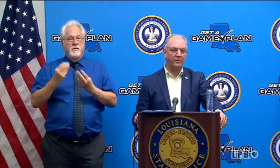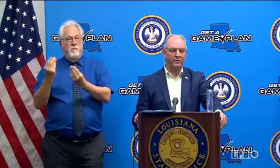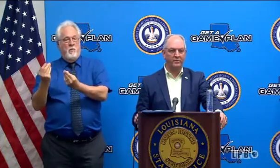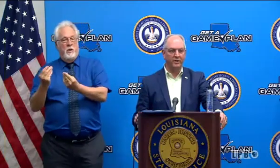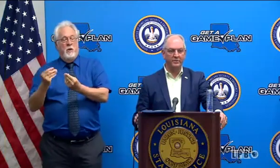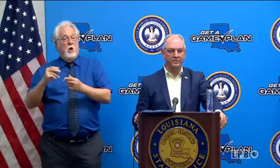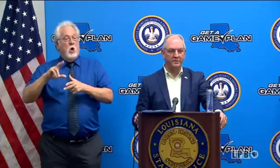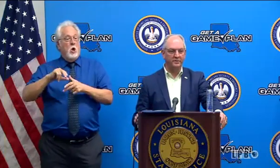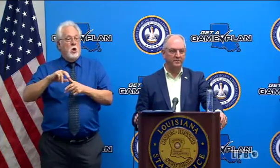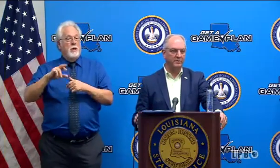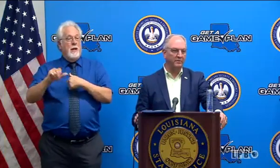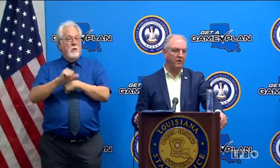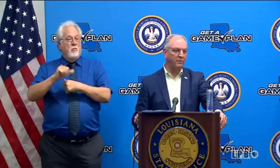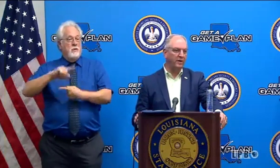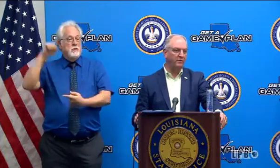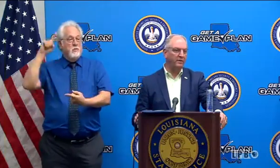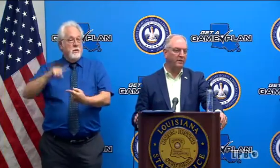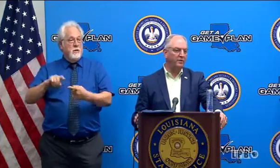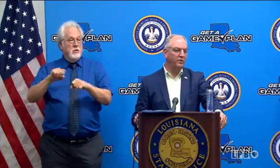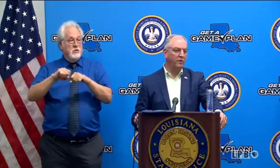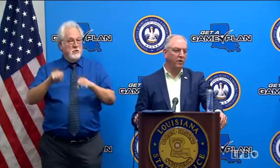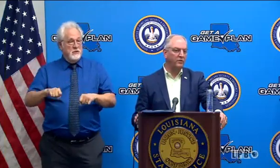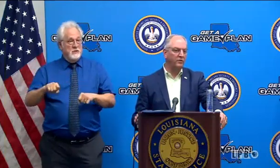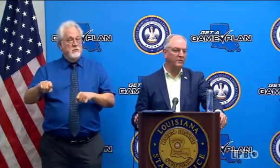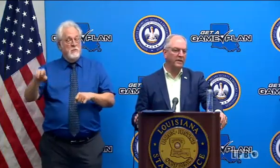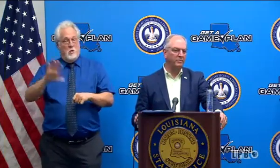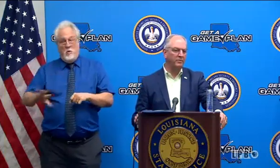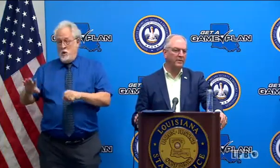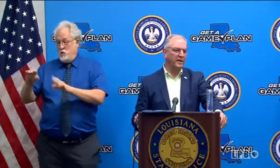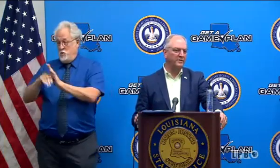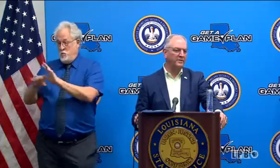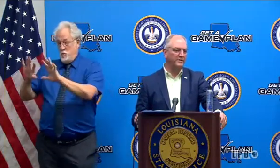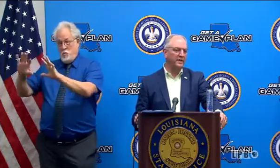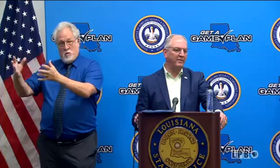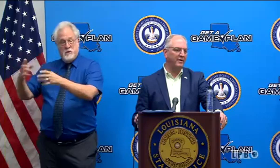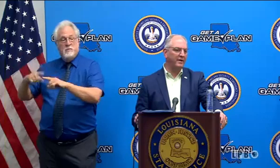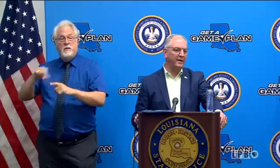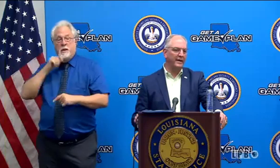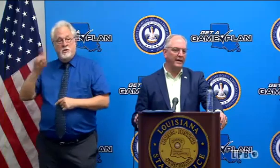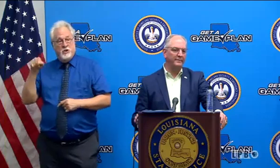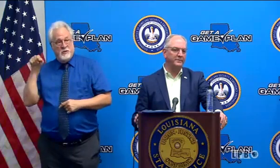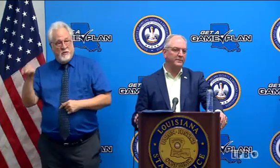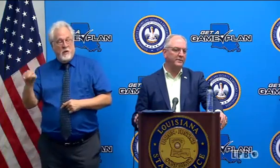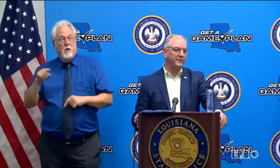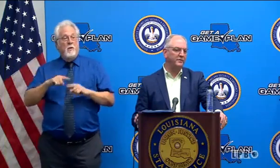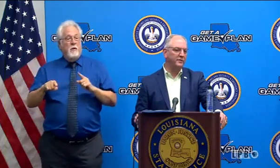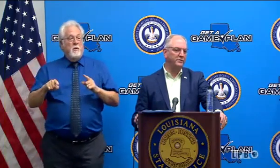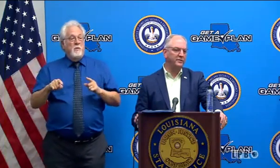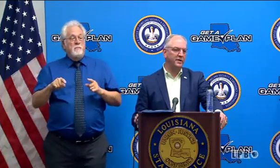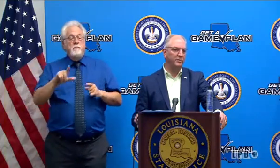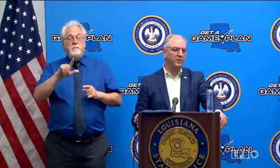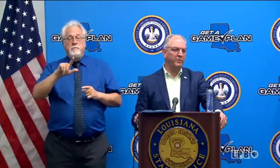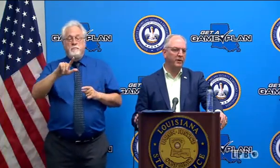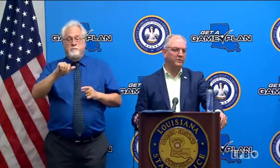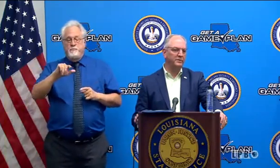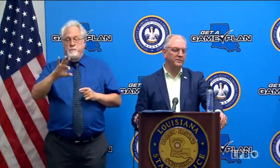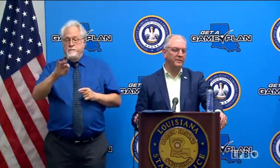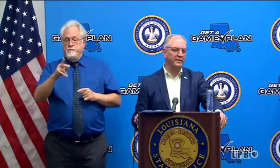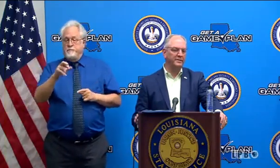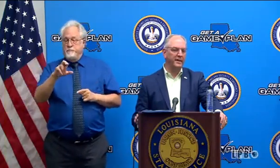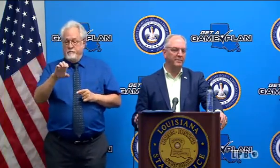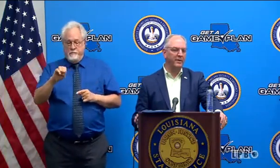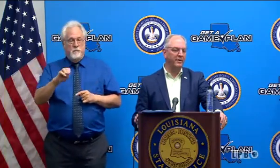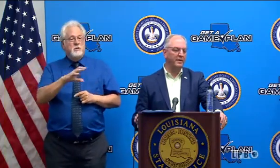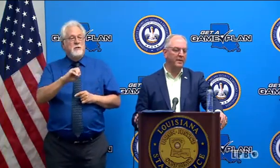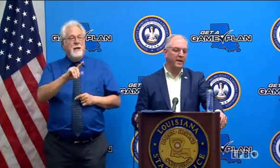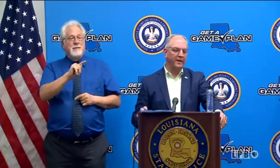The hurricane risk reduction system around New Orleans, for example, but not just there, Lafourche and Terrebonne parishes